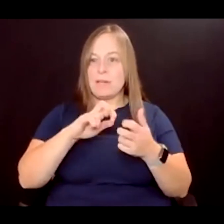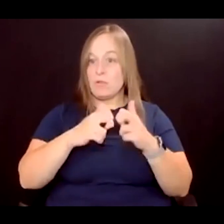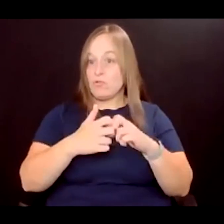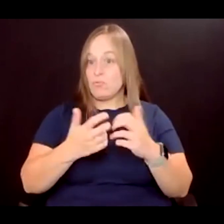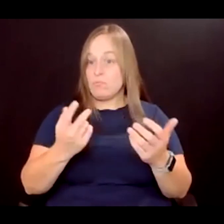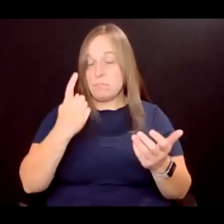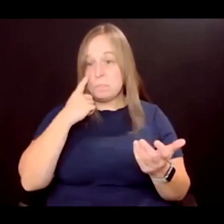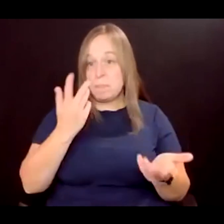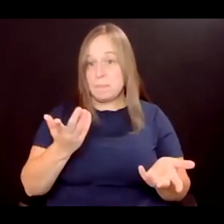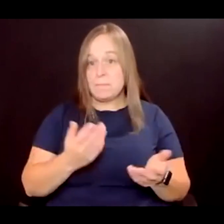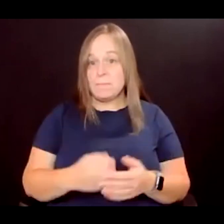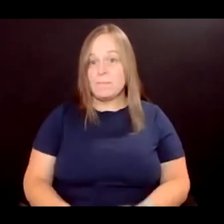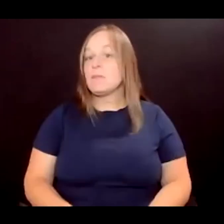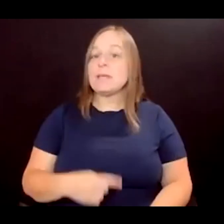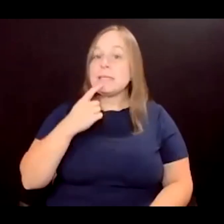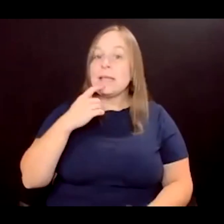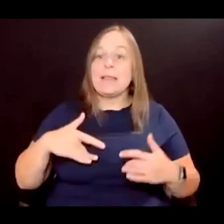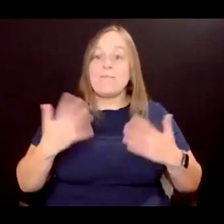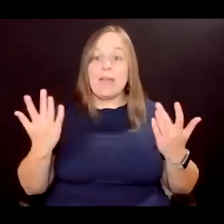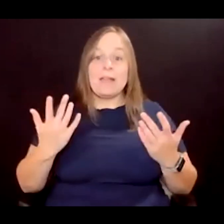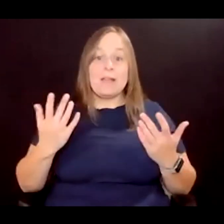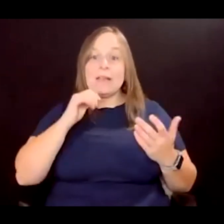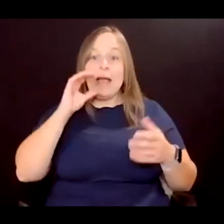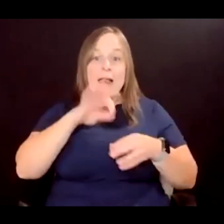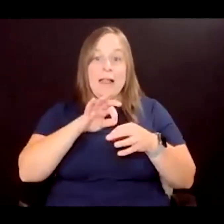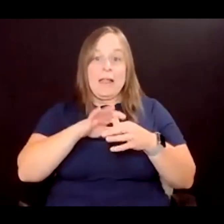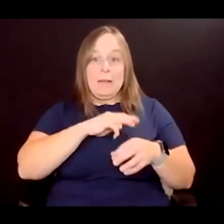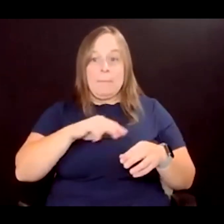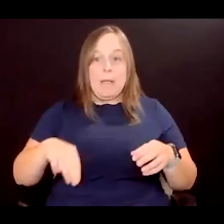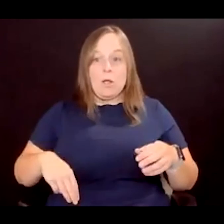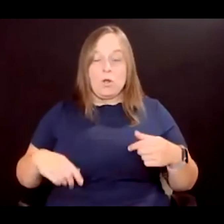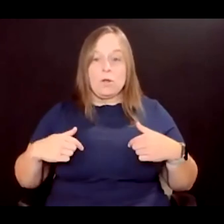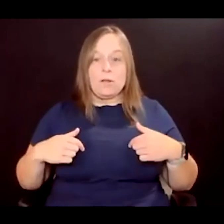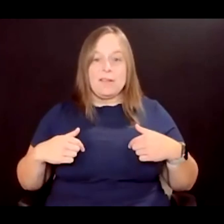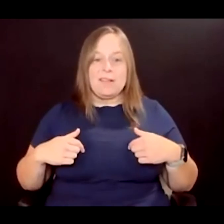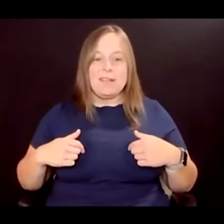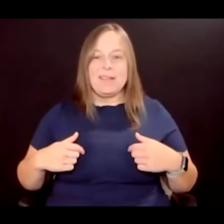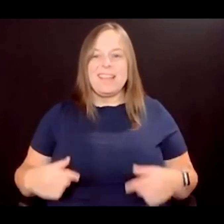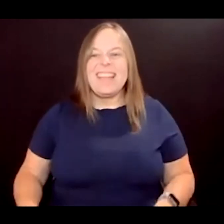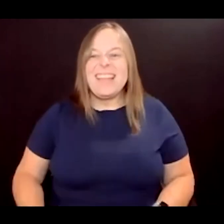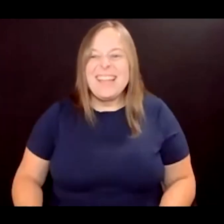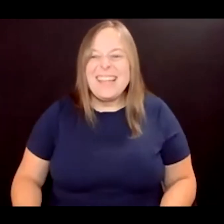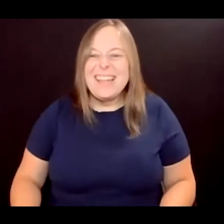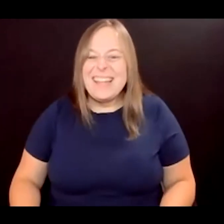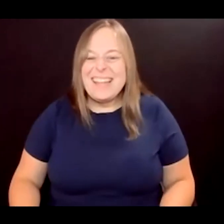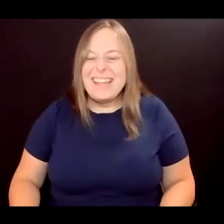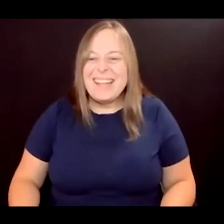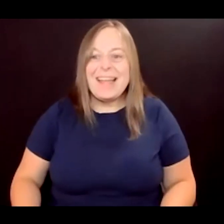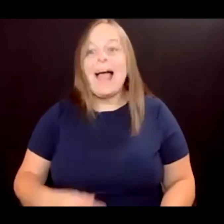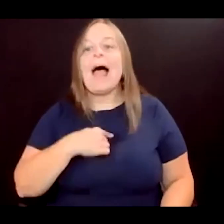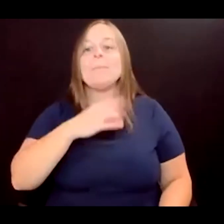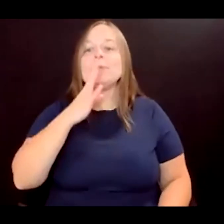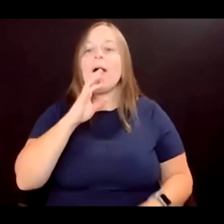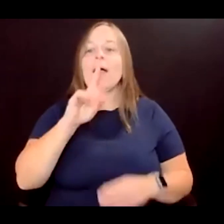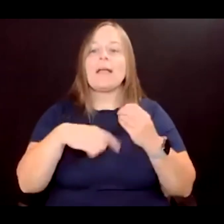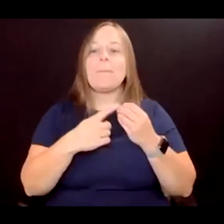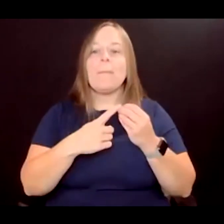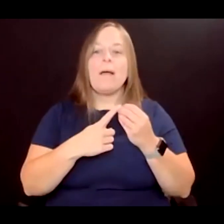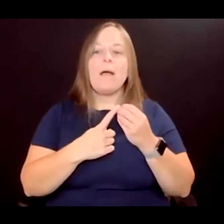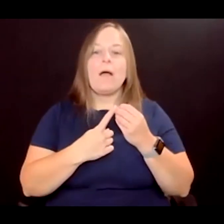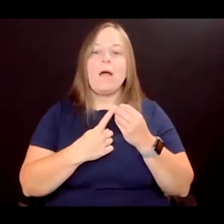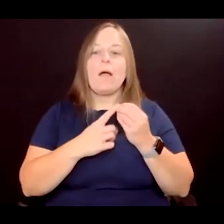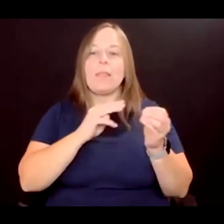not blaming DGS. I'm not blaming the people. We have over 700 streets in the city of Albany.